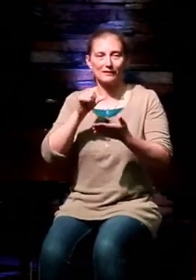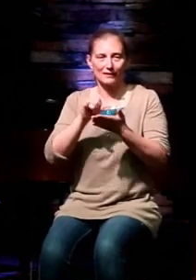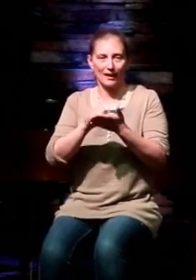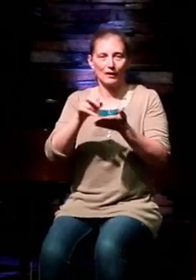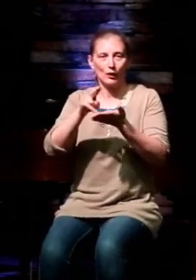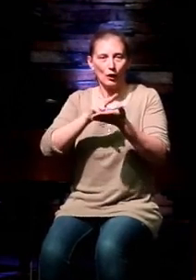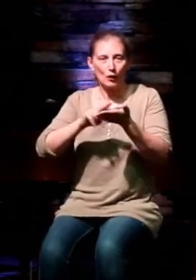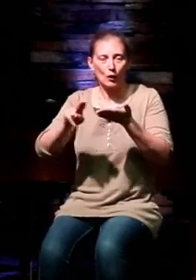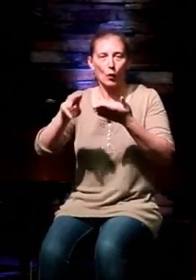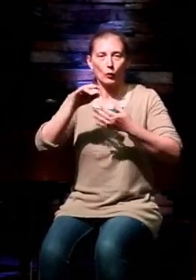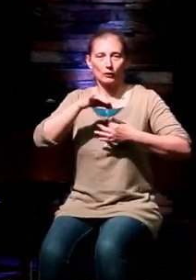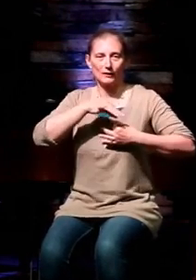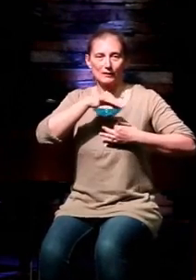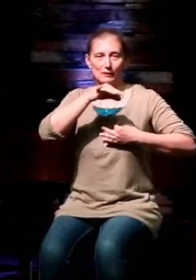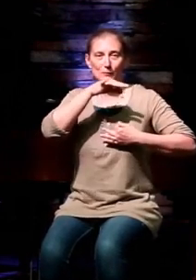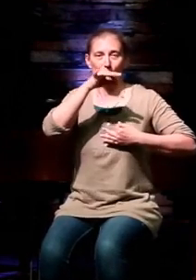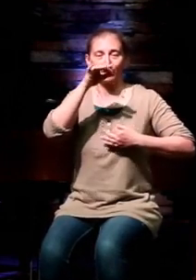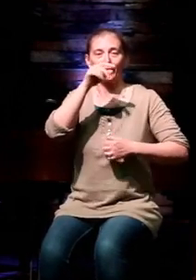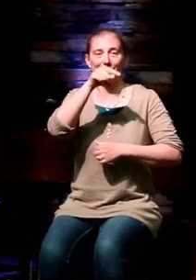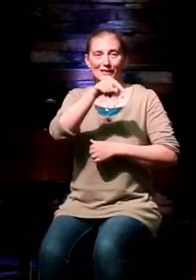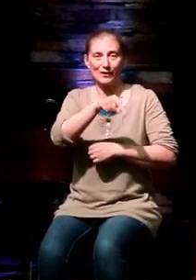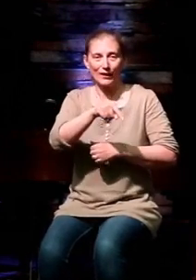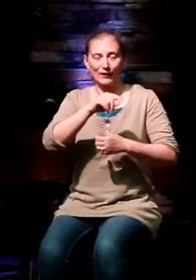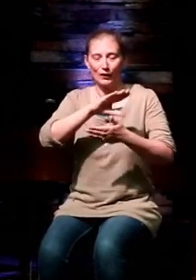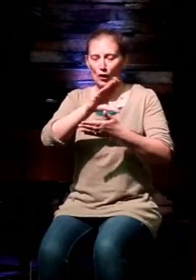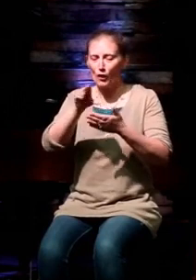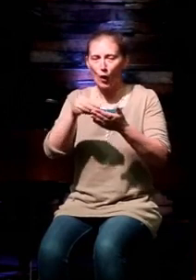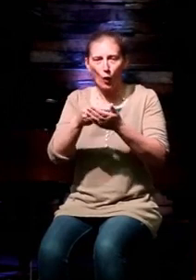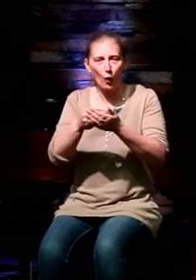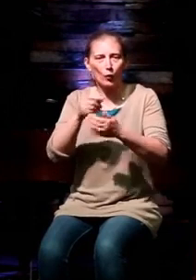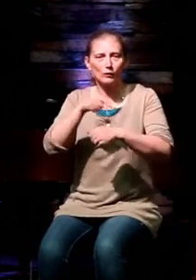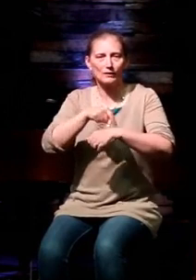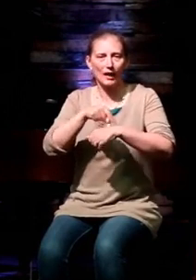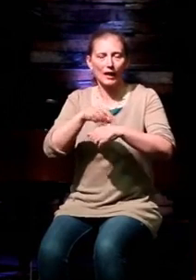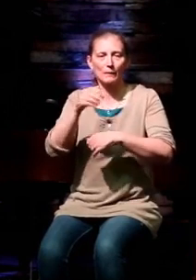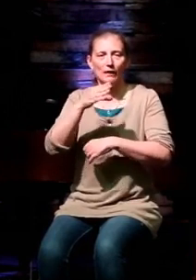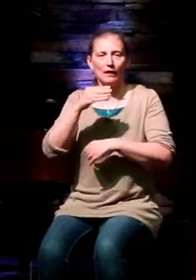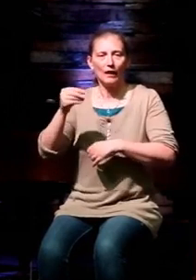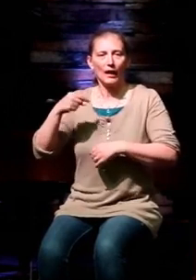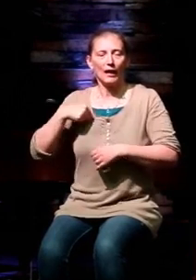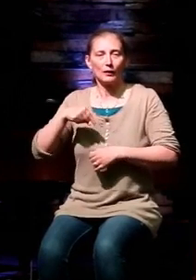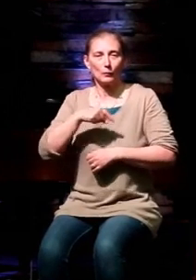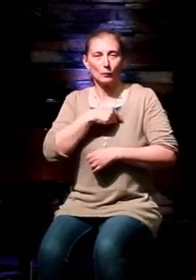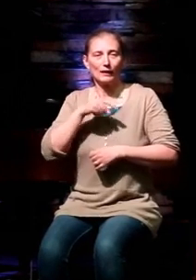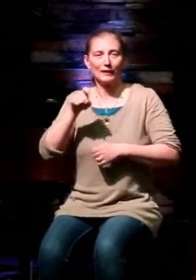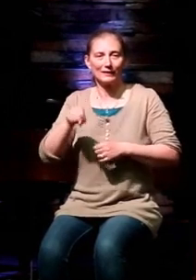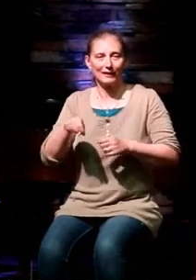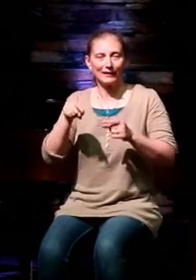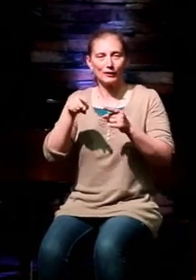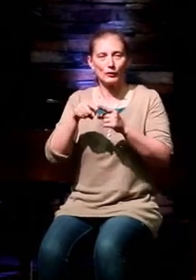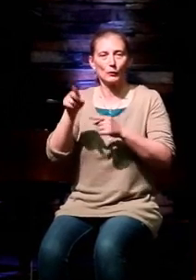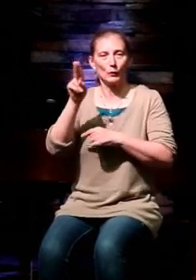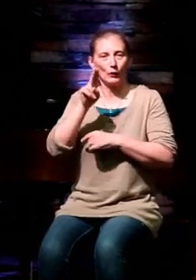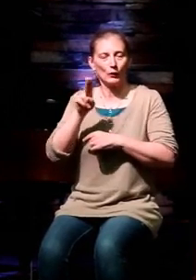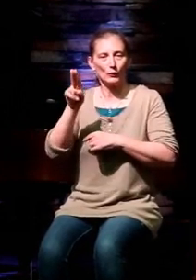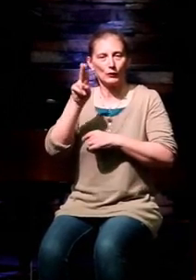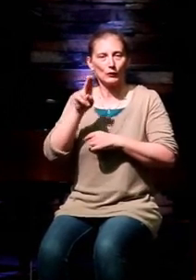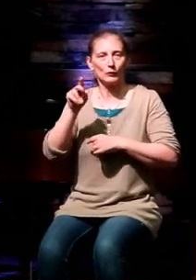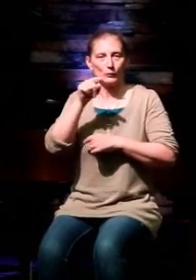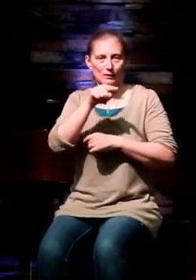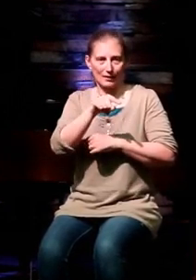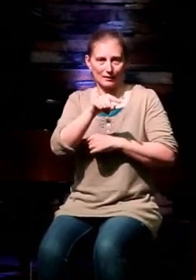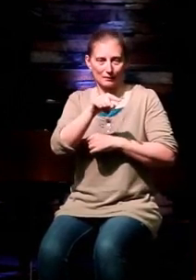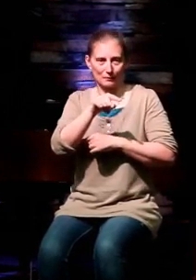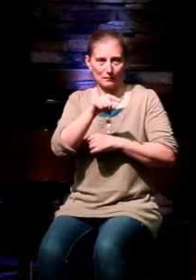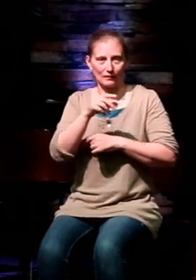in. All we have to do is tap into that power. So once you come to Jesus, the Holy Spirit has many roles. One is to